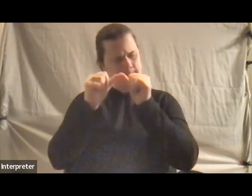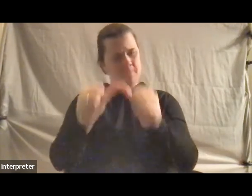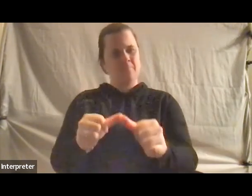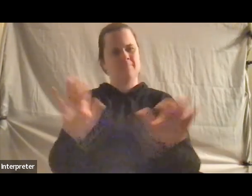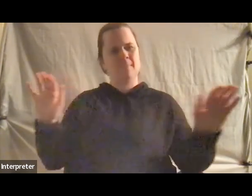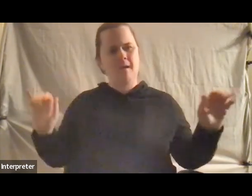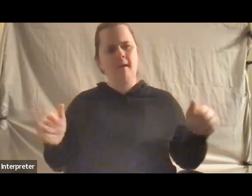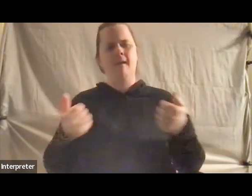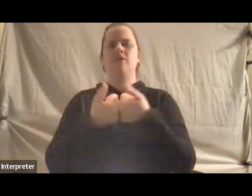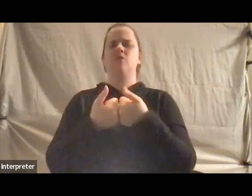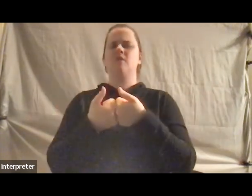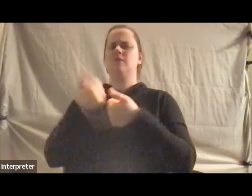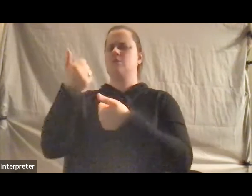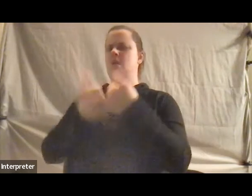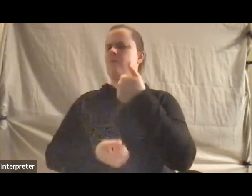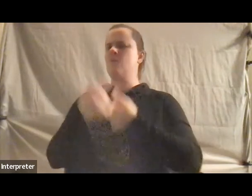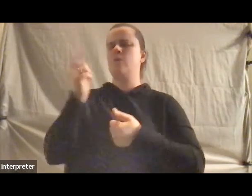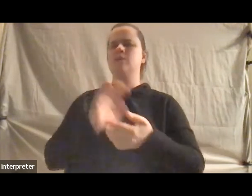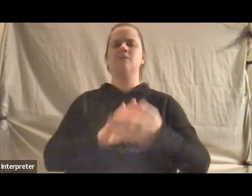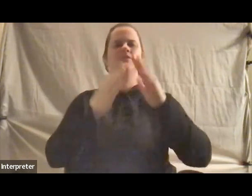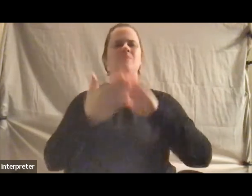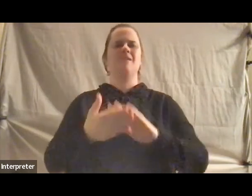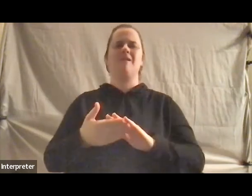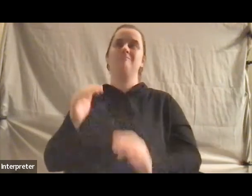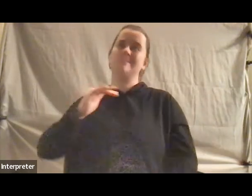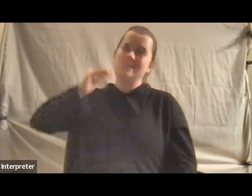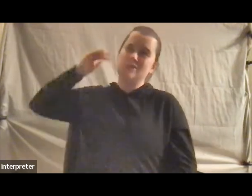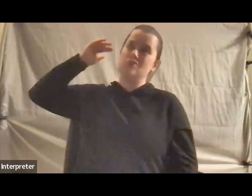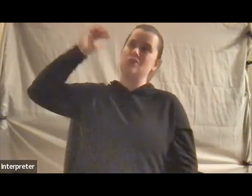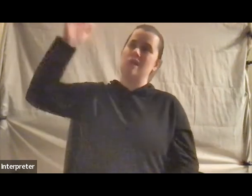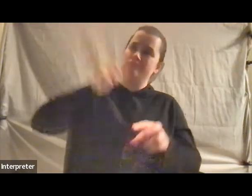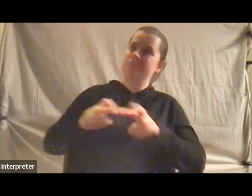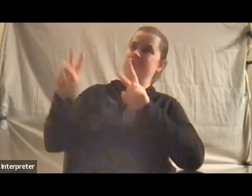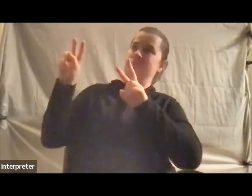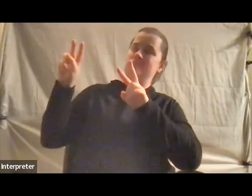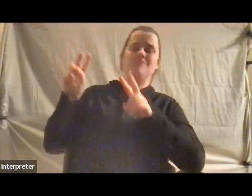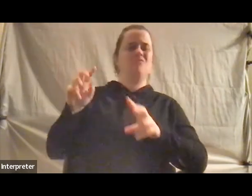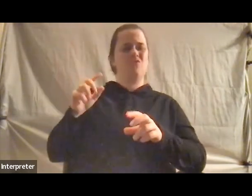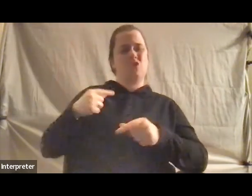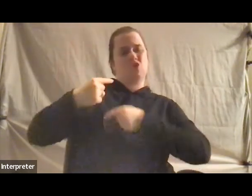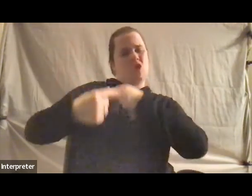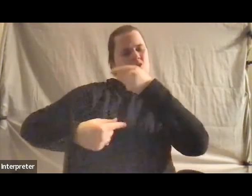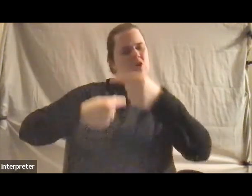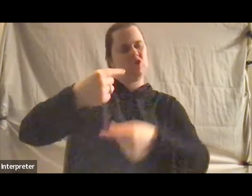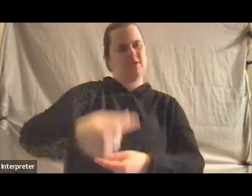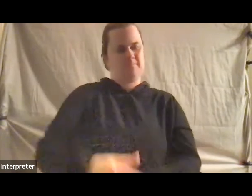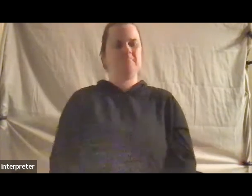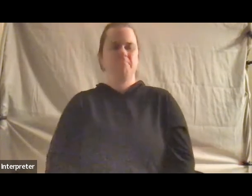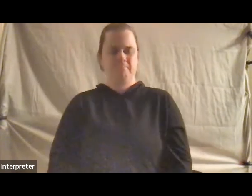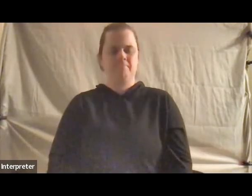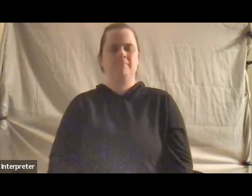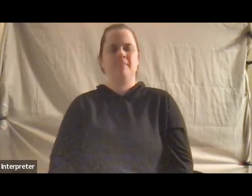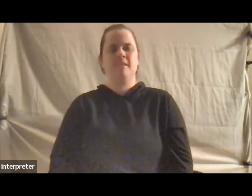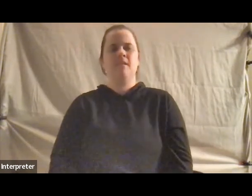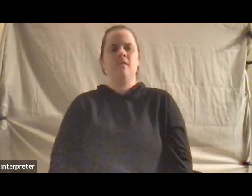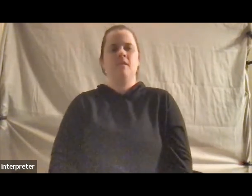challenge each of us to become giants for the generations to come. And I assure you